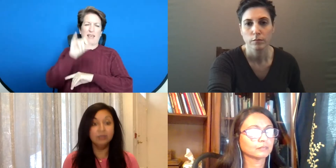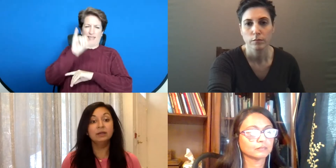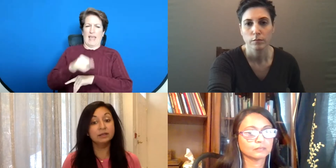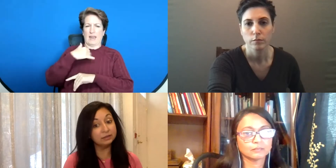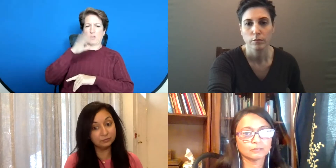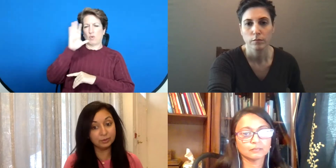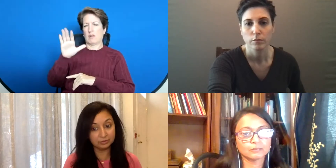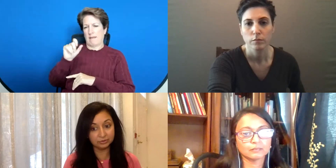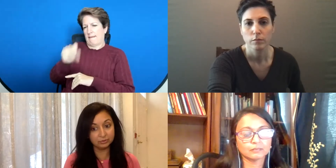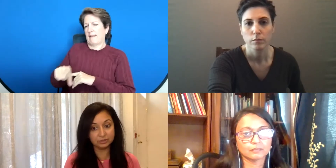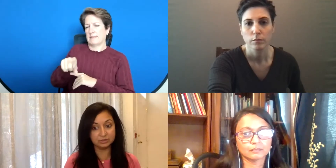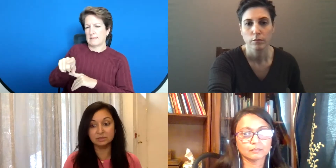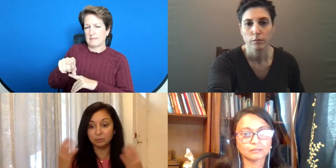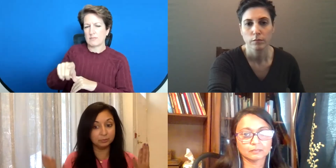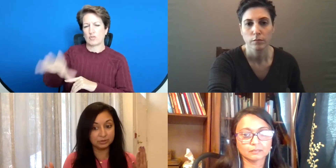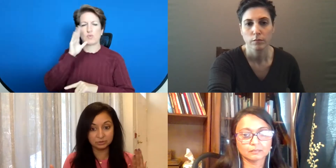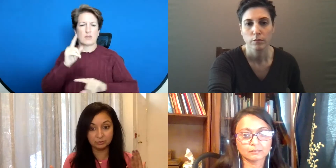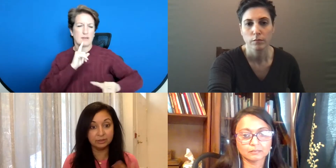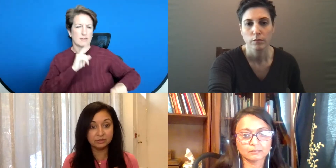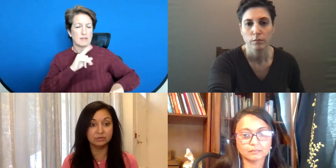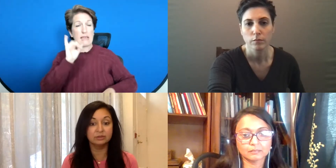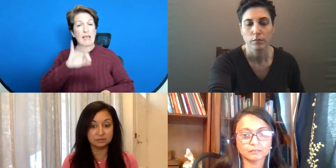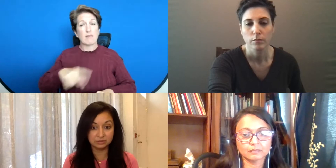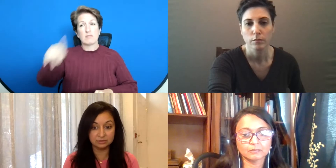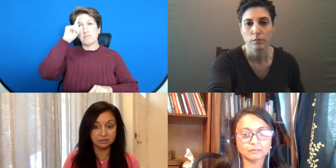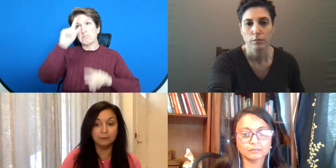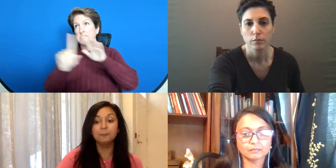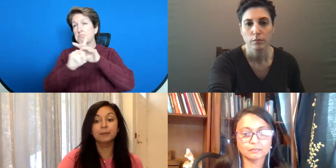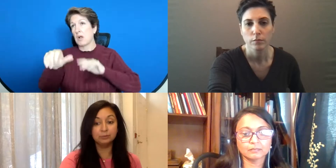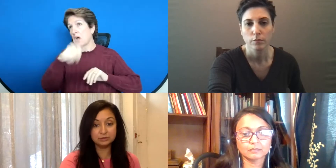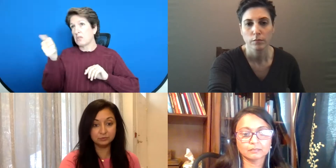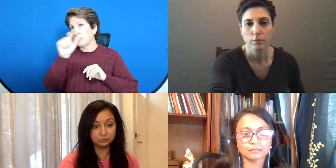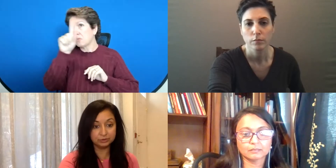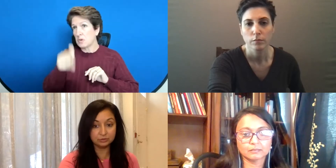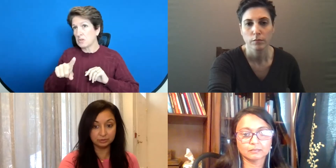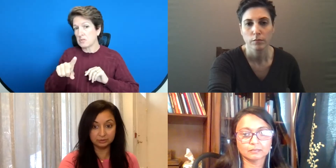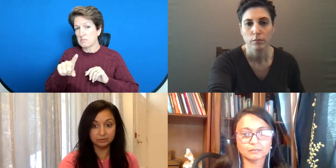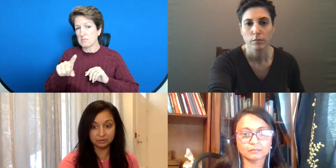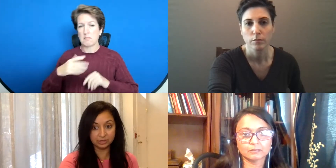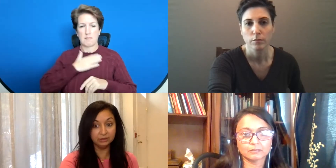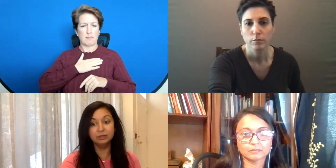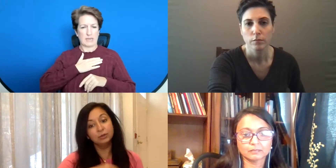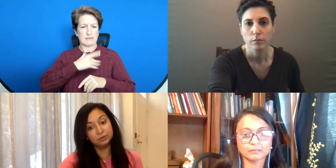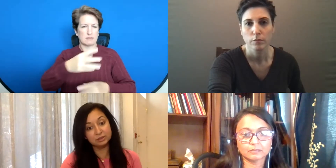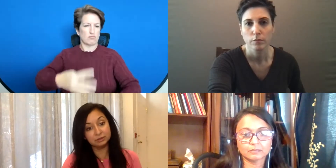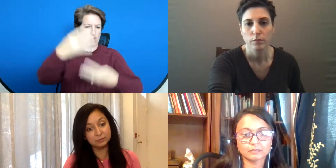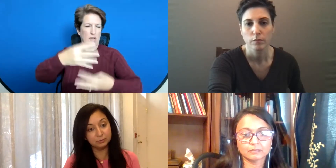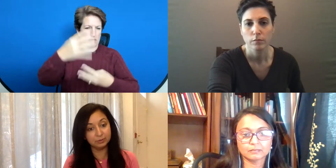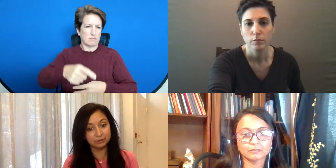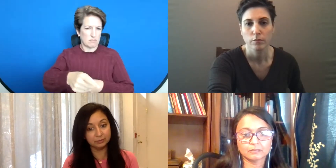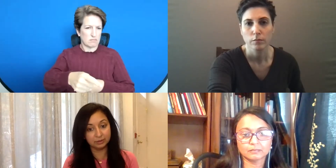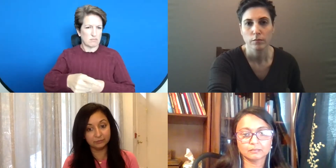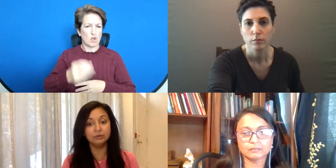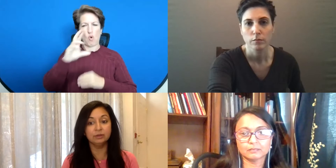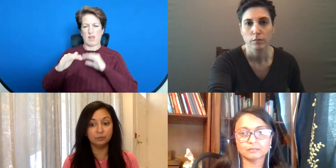today. Again, if you have other questions that pop into your mind during the session today, please feel free to write them in the chat or send them to me